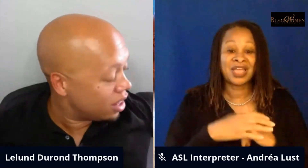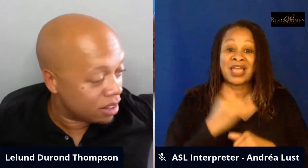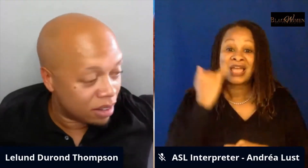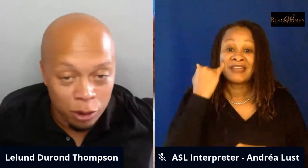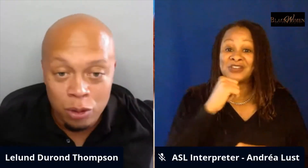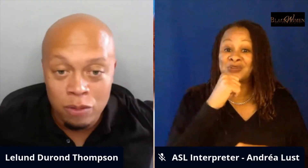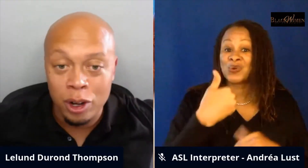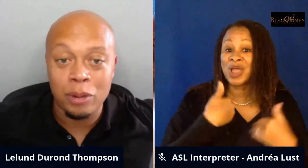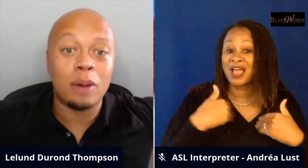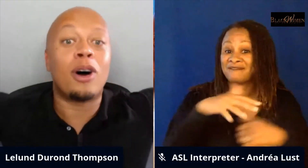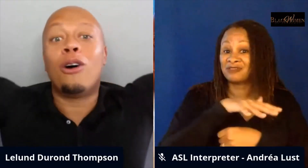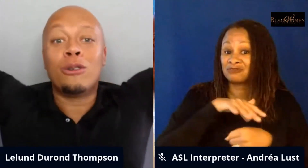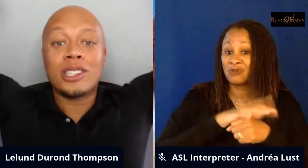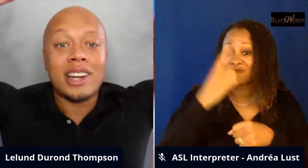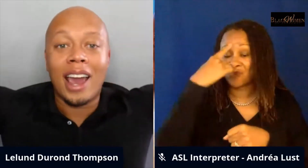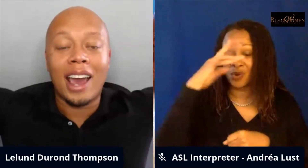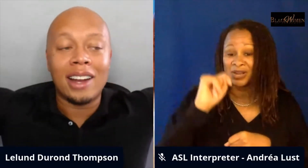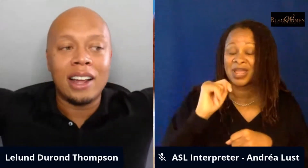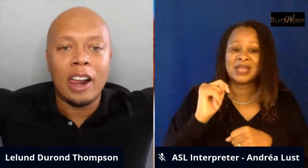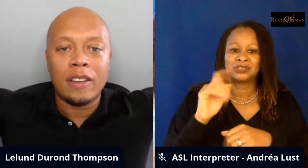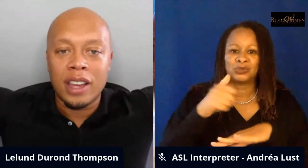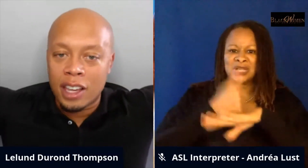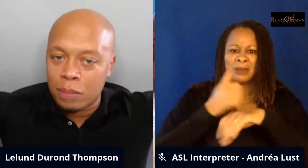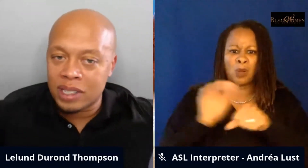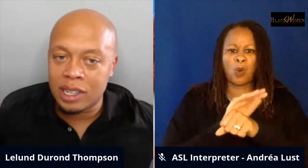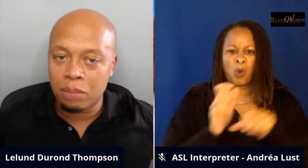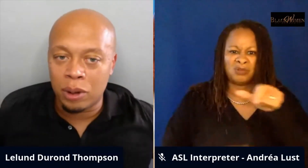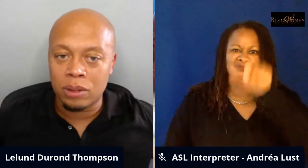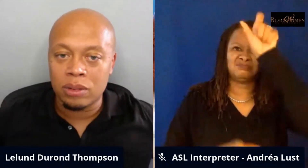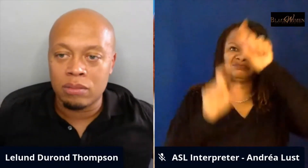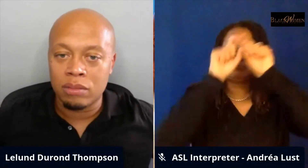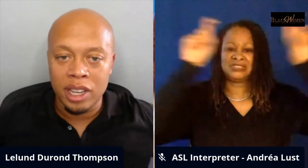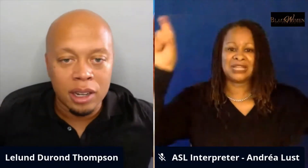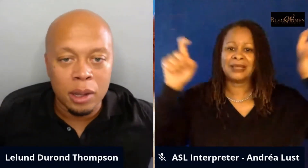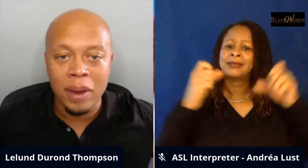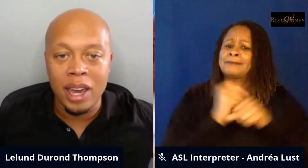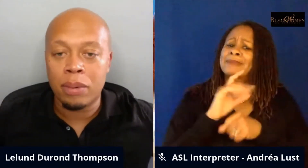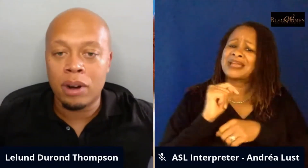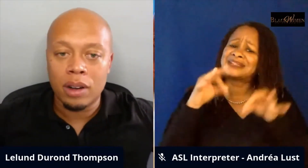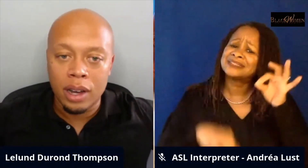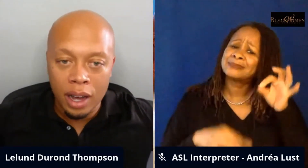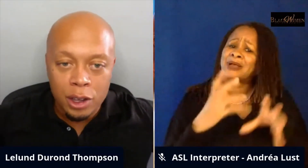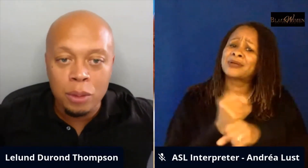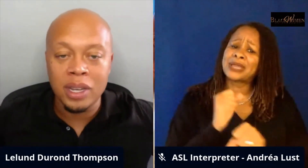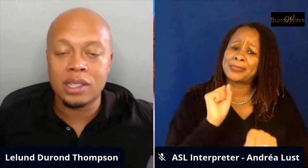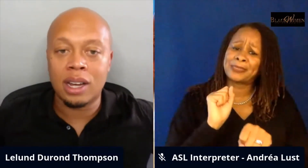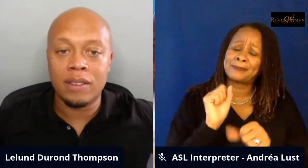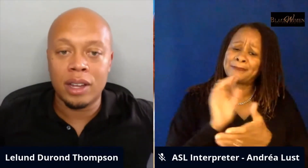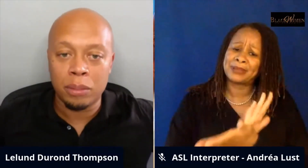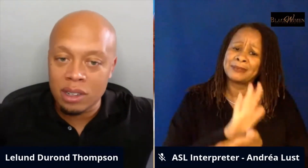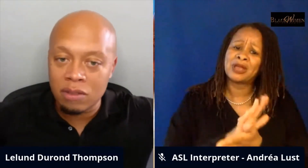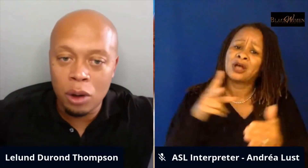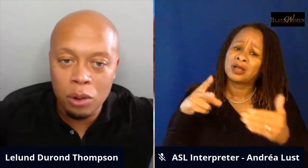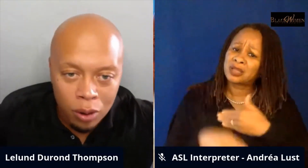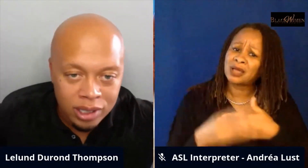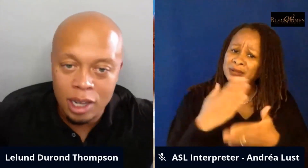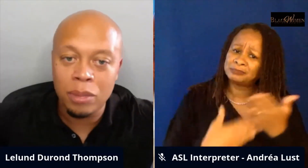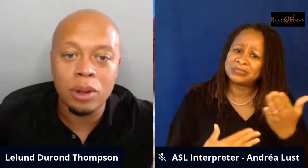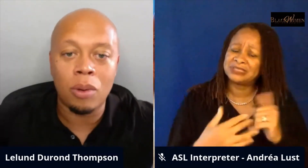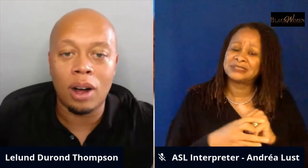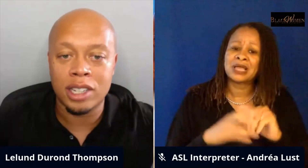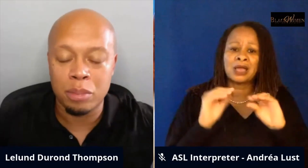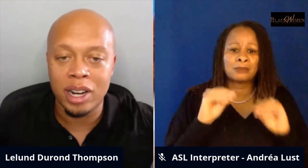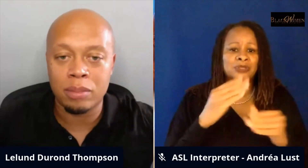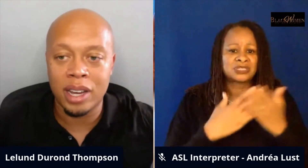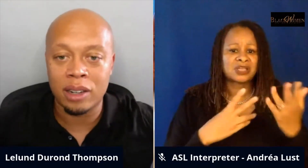have the room to put up a whole stand, then keep it simple. Get the paper, cut you a piece of it, put some Velcro or tape